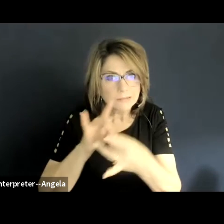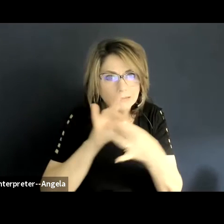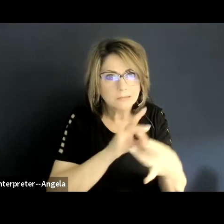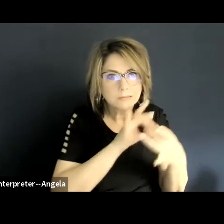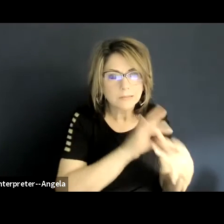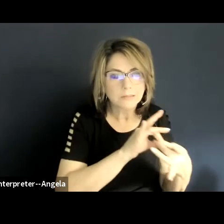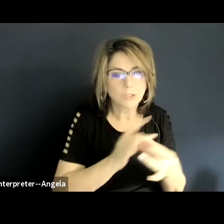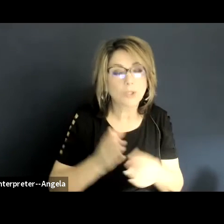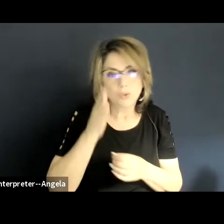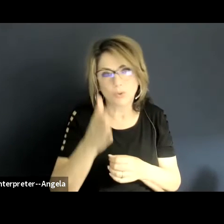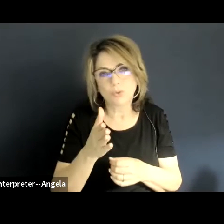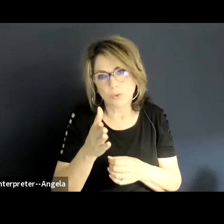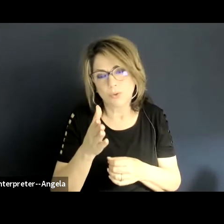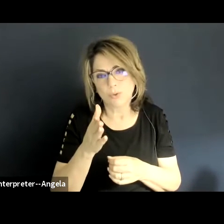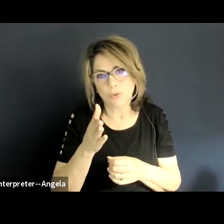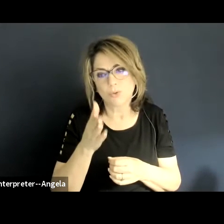that you will be